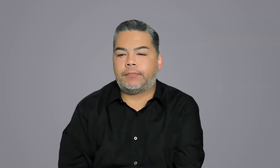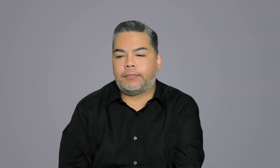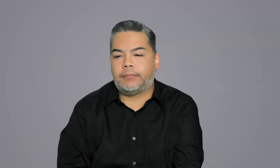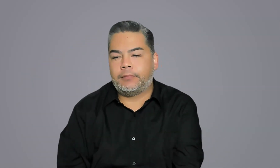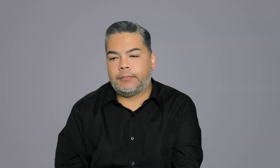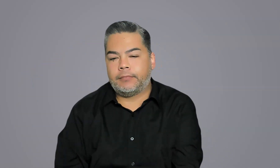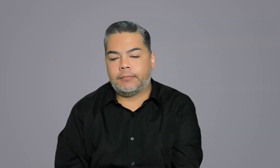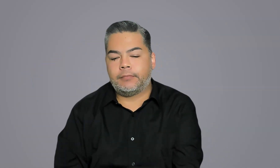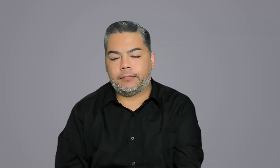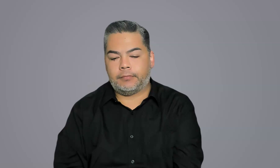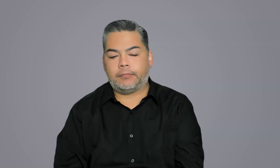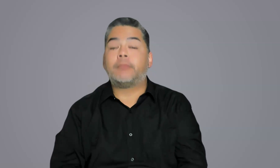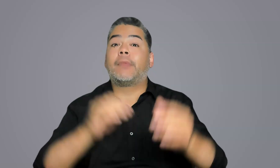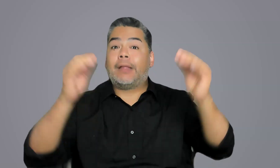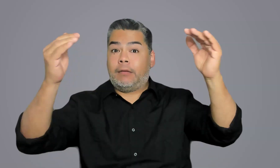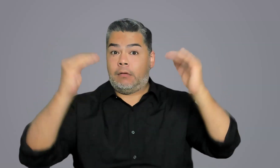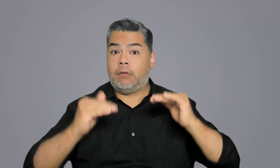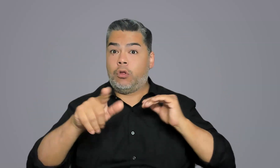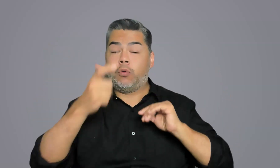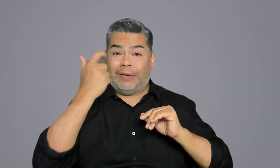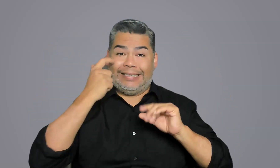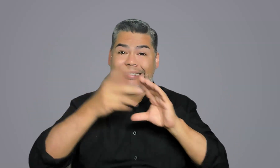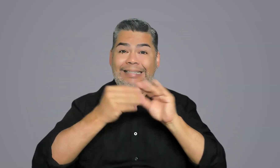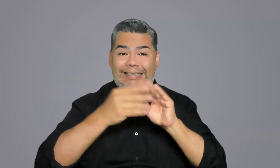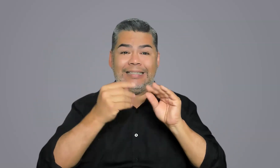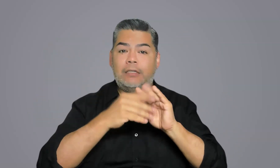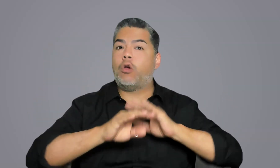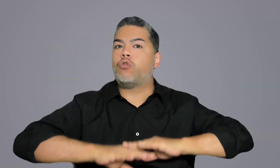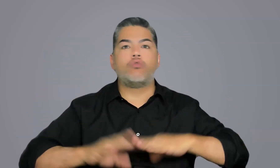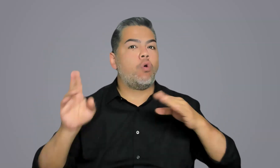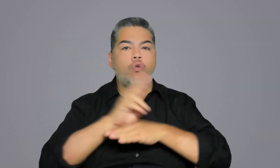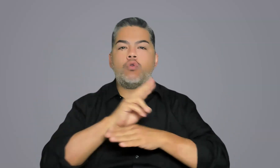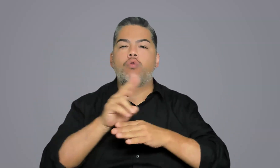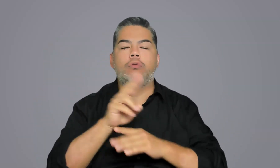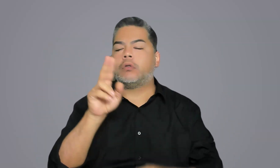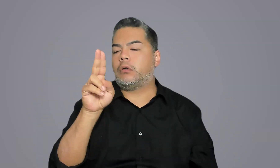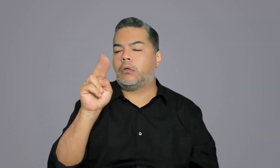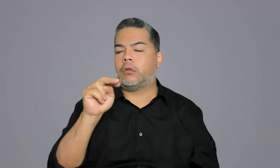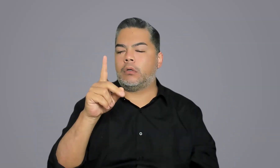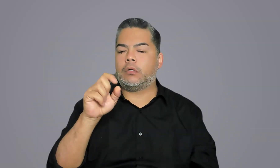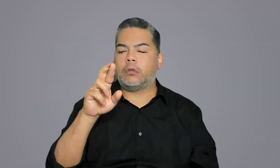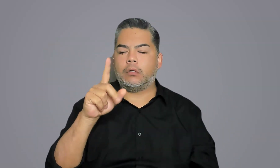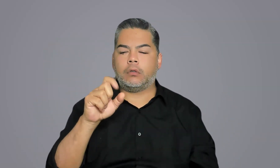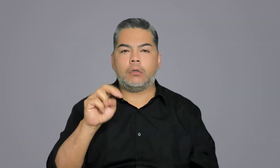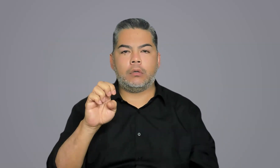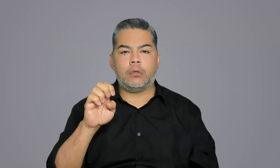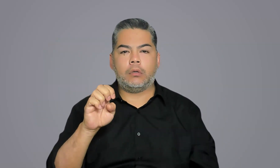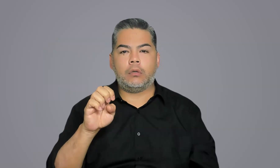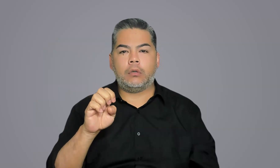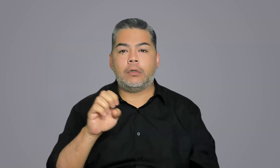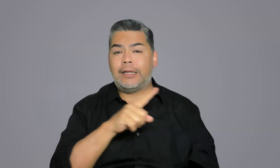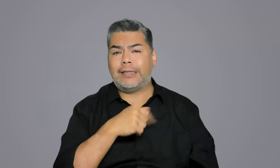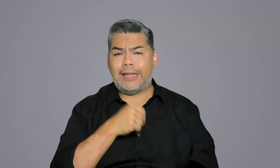question is, you said don't use underline in documents, but is this not best practice for